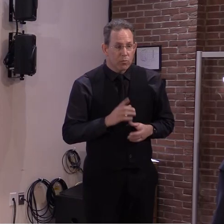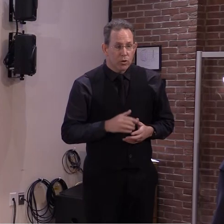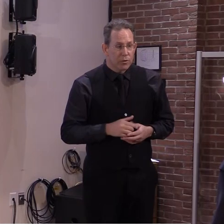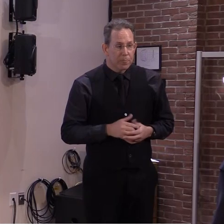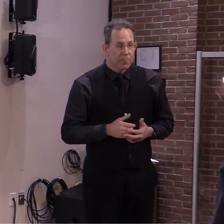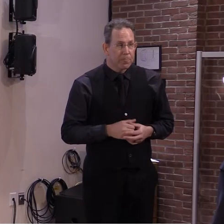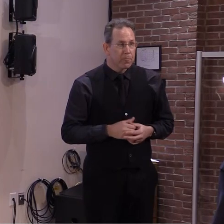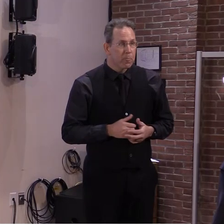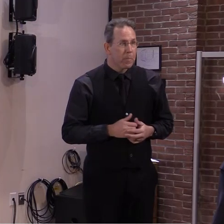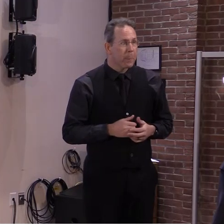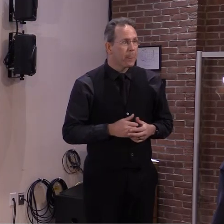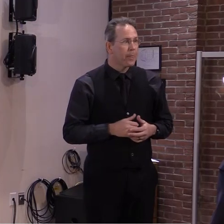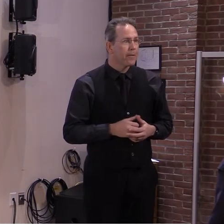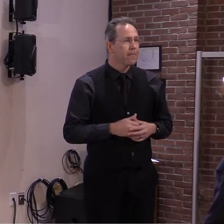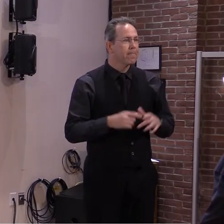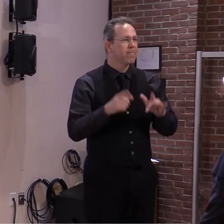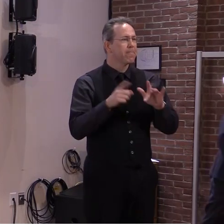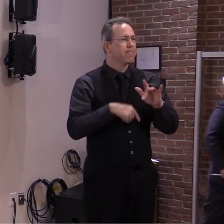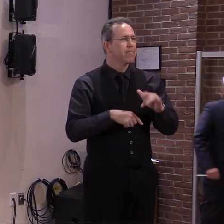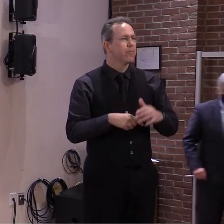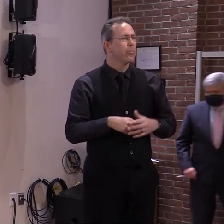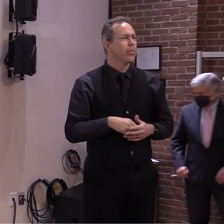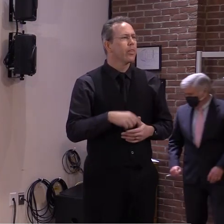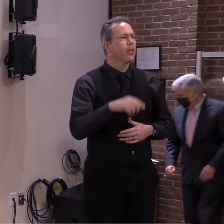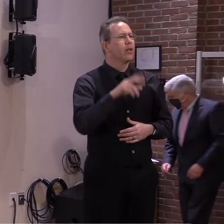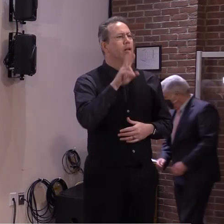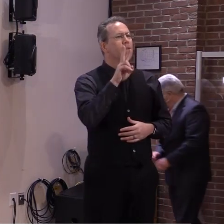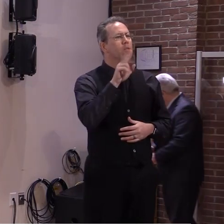All right, we'll go to Mike, VT Digger.